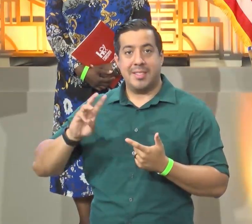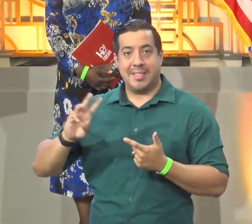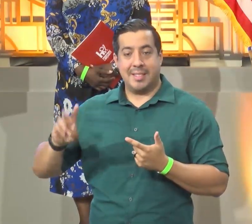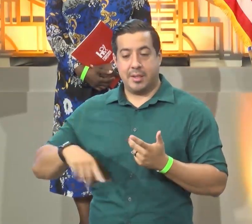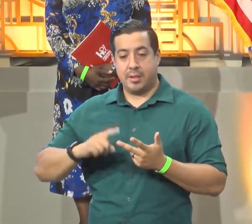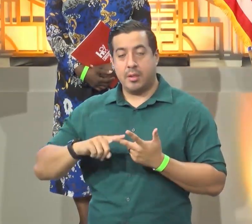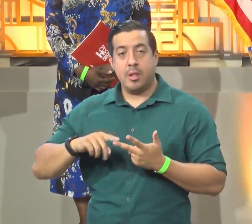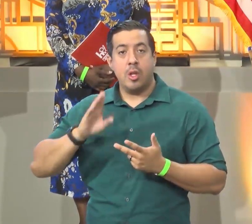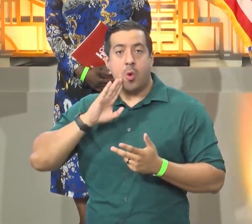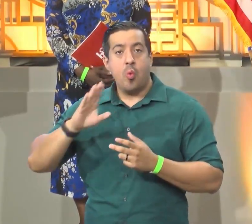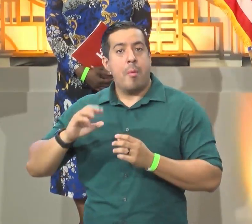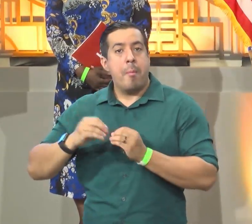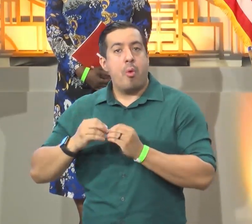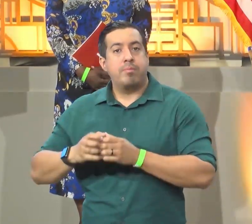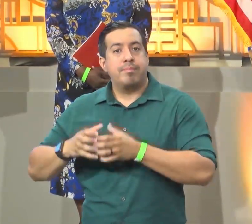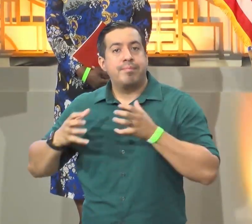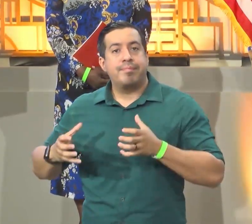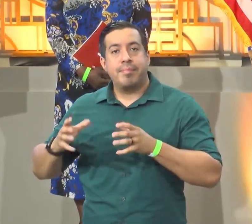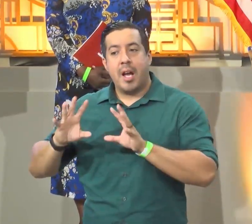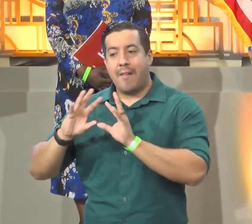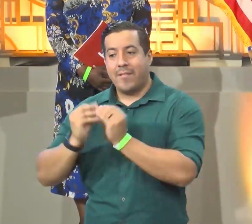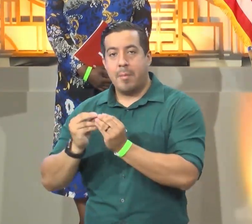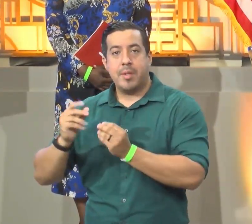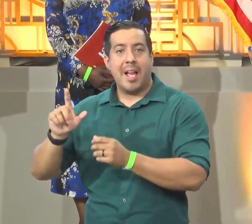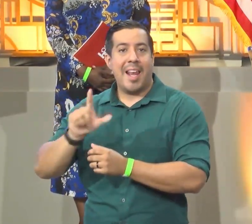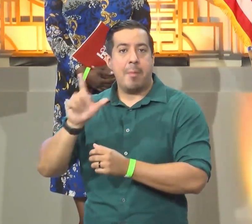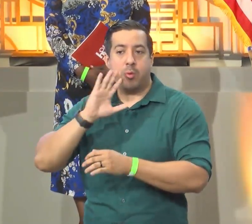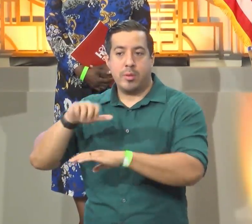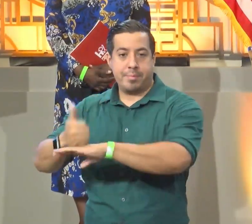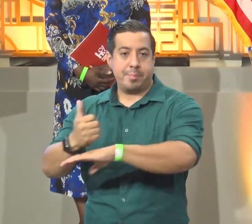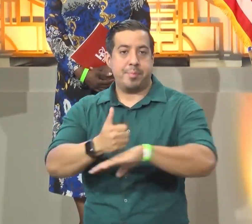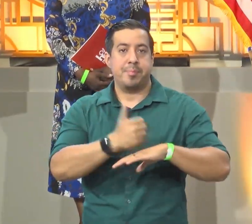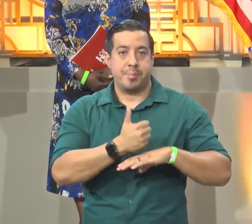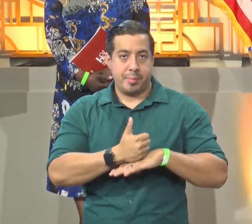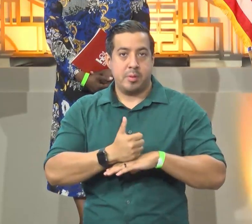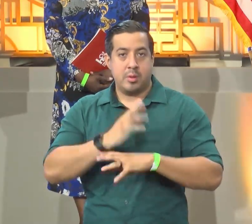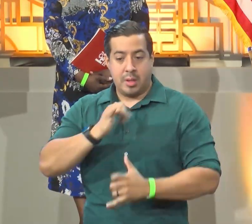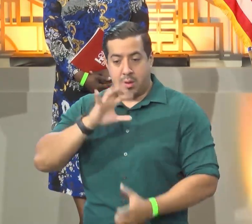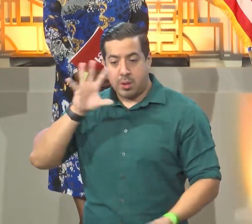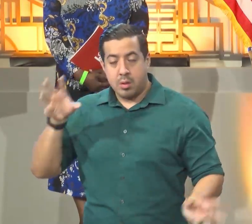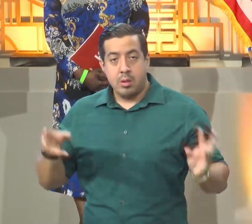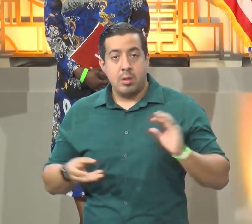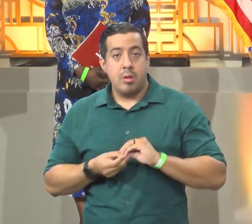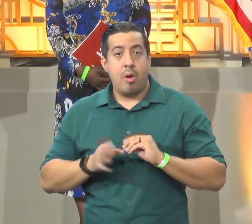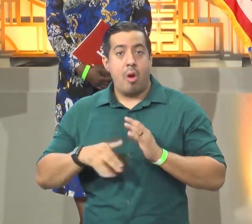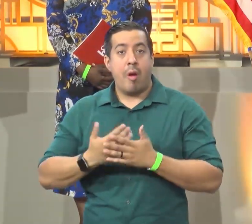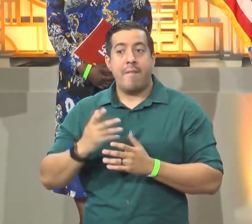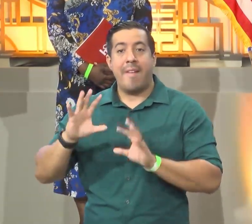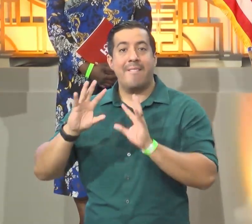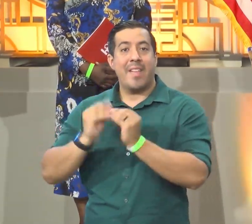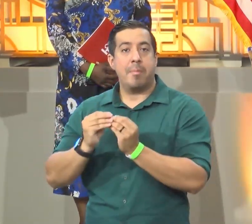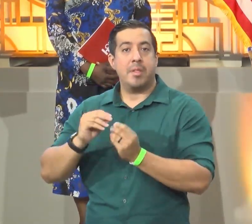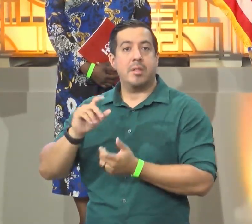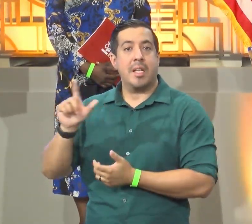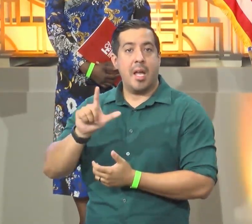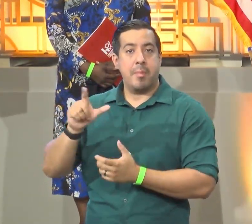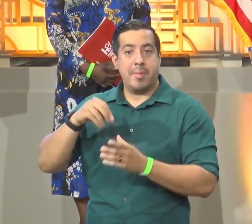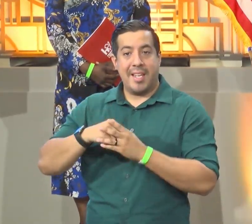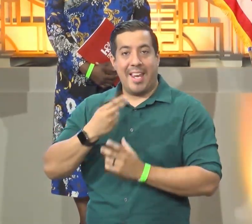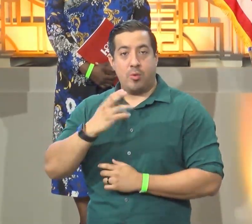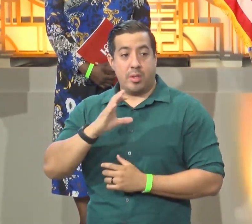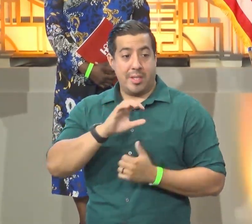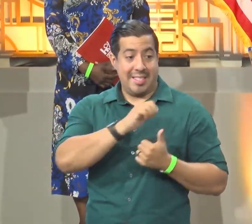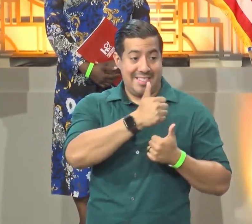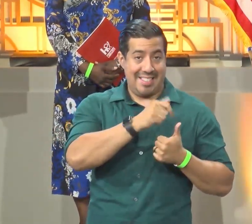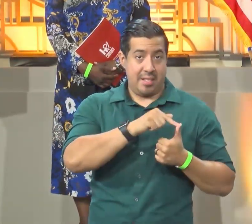Foundation will be expanding the number of Family Place libraries this year, bringing the total number of Family Place libraries in Harris County from